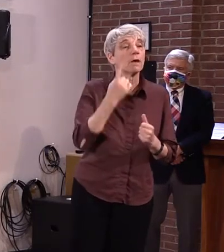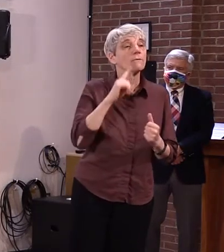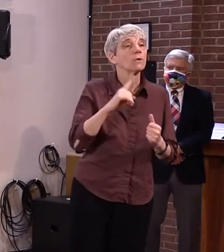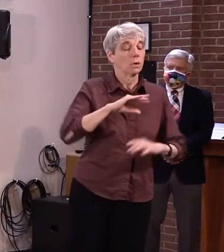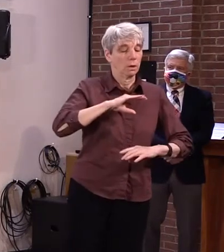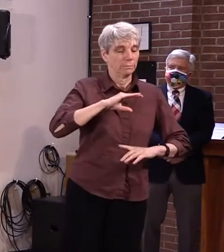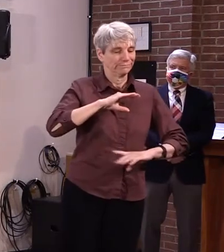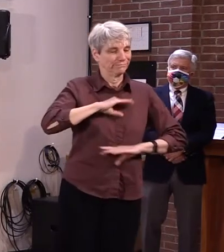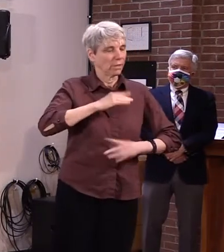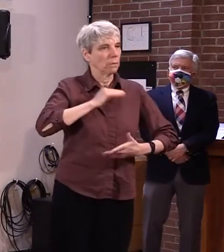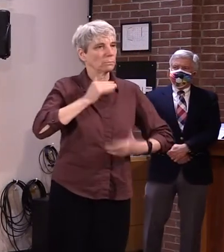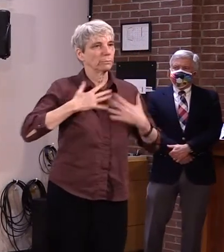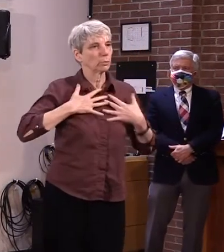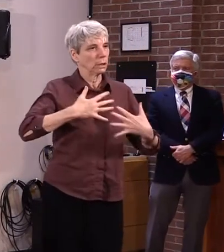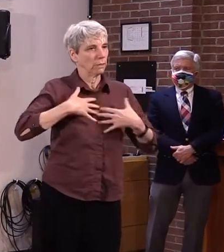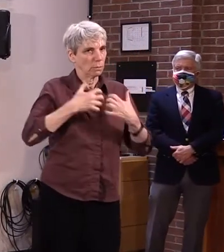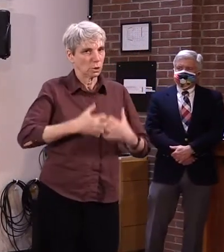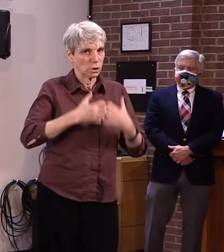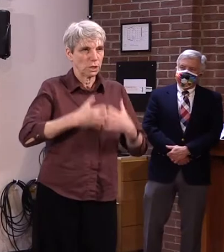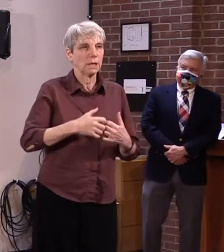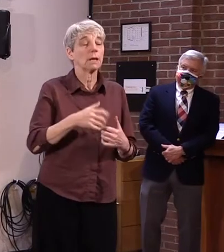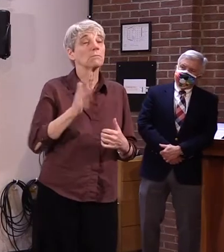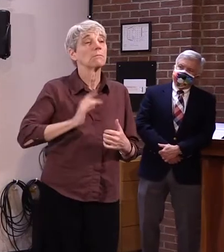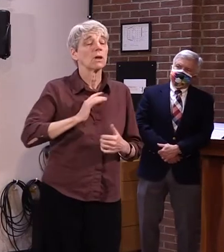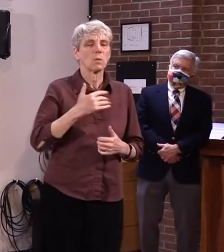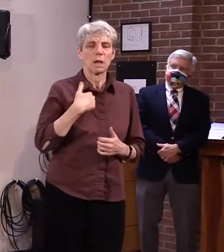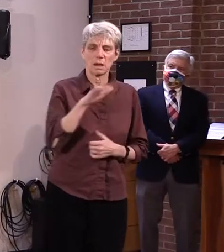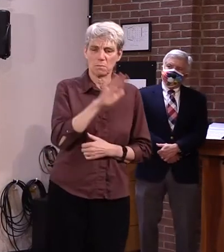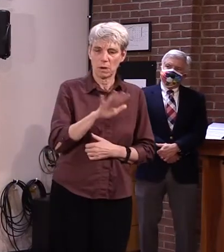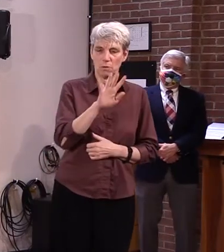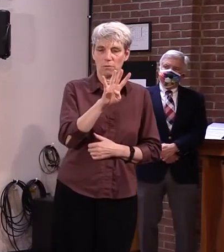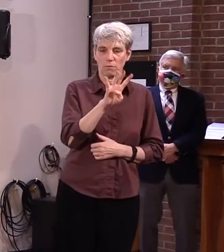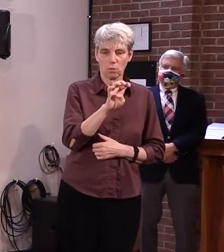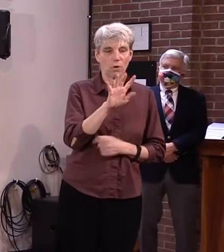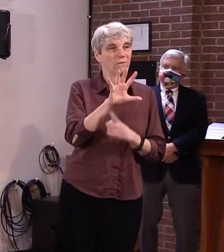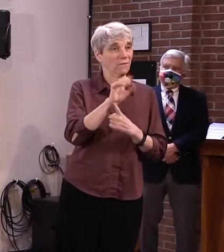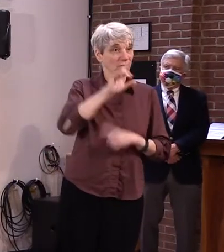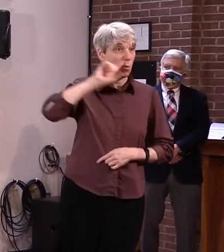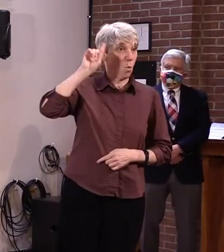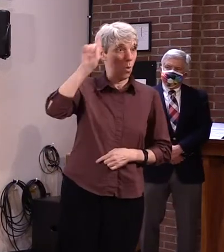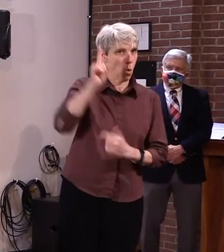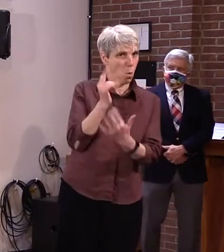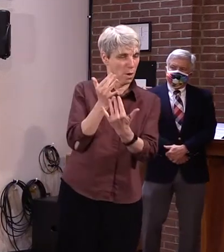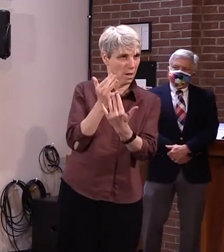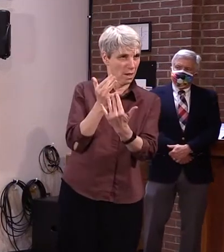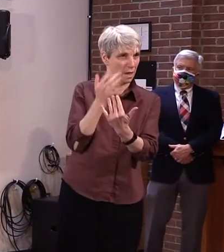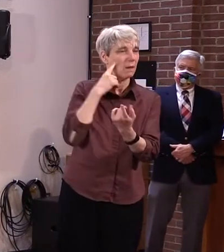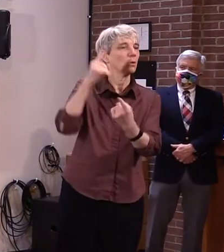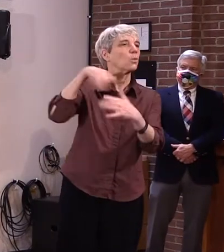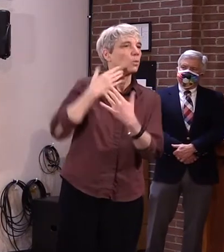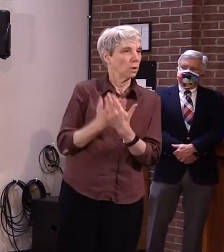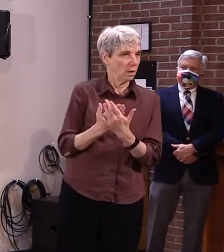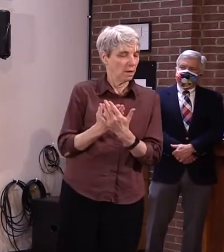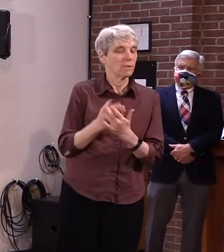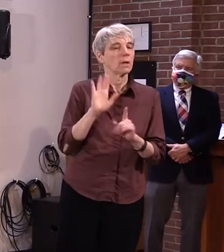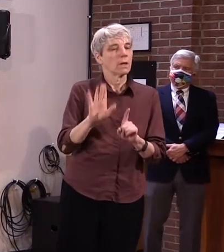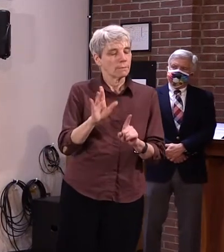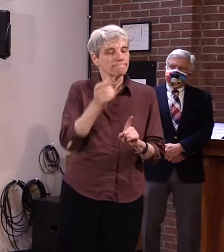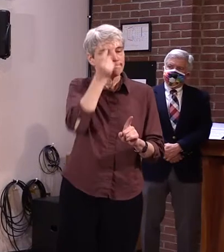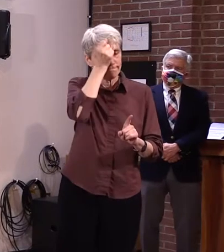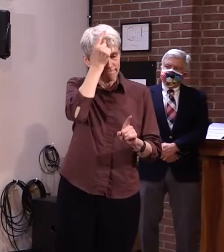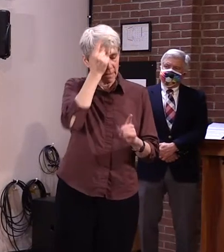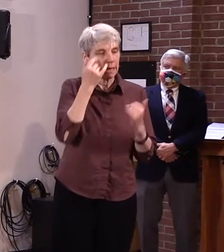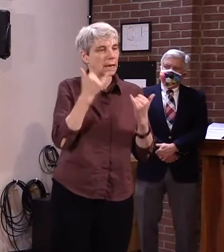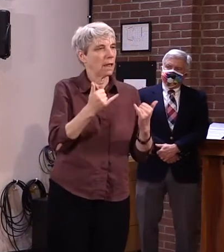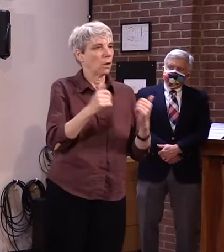you'll recall that at one point we had as many as 450 or so ventilators on order. As a result of new experience with the